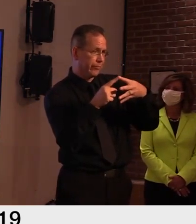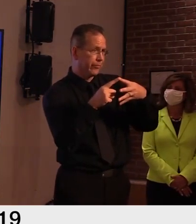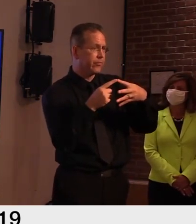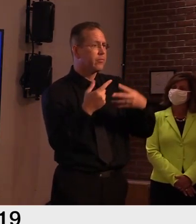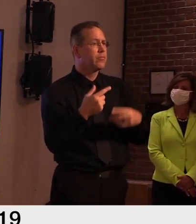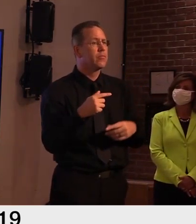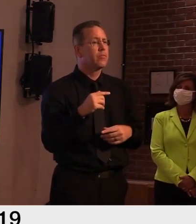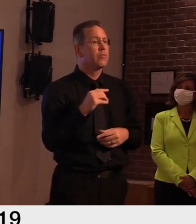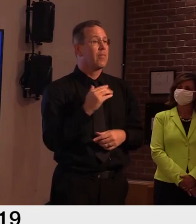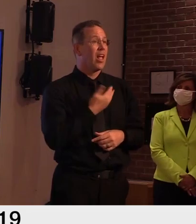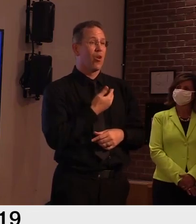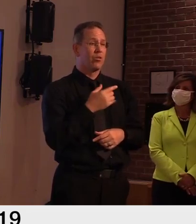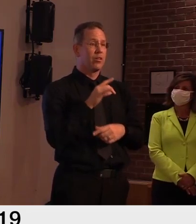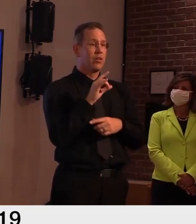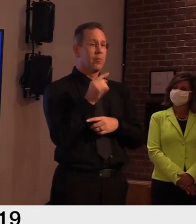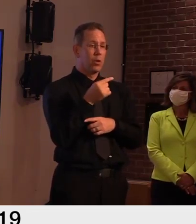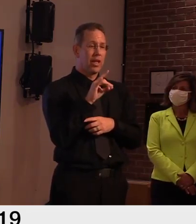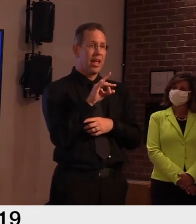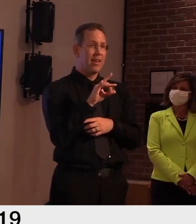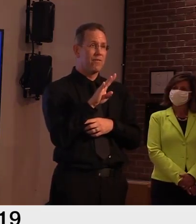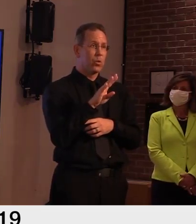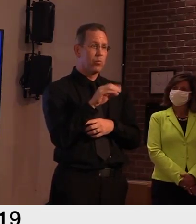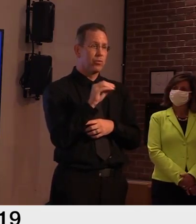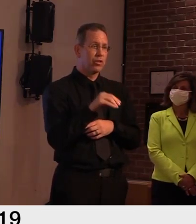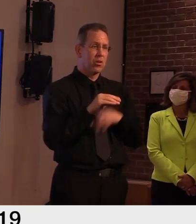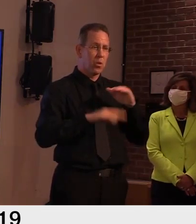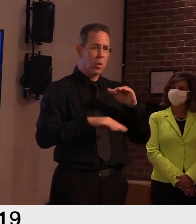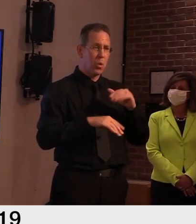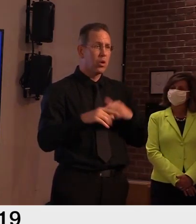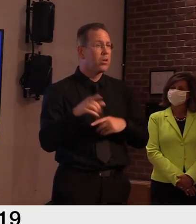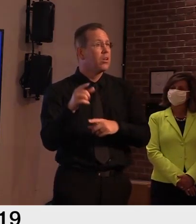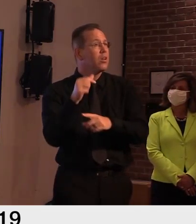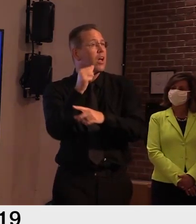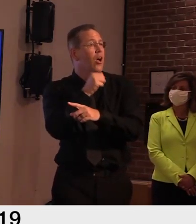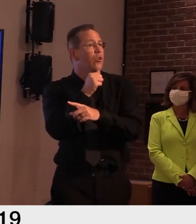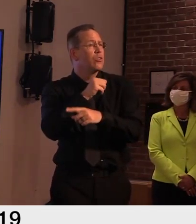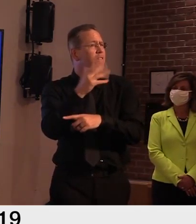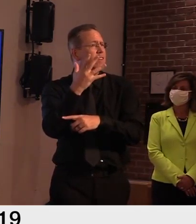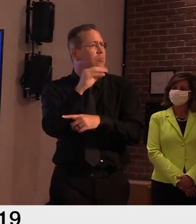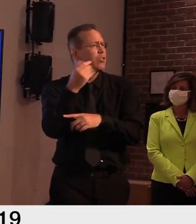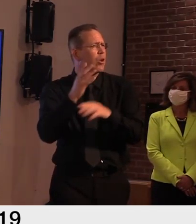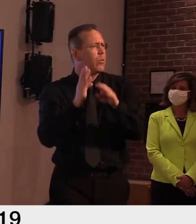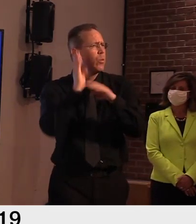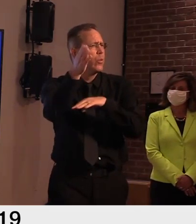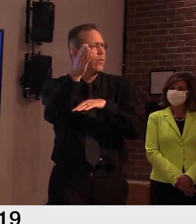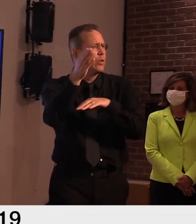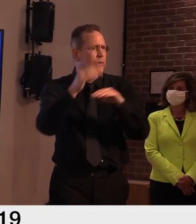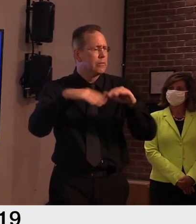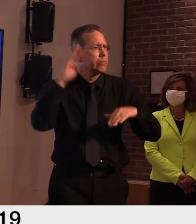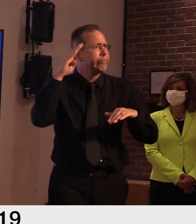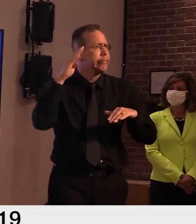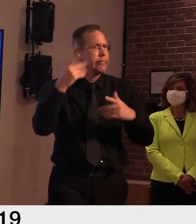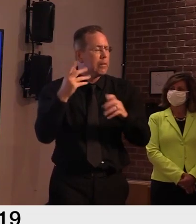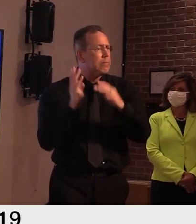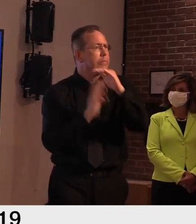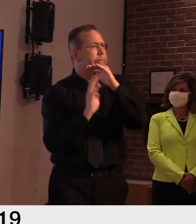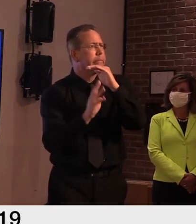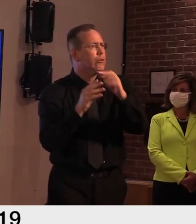numbers pass certain thresholds. So on the first item, syndromic surveillance, again, I mentioned that Vermont